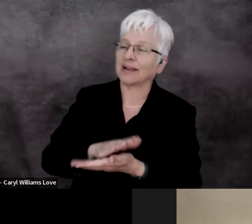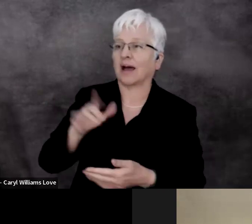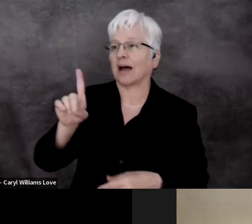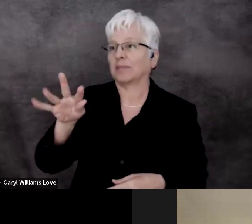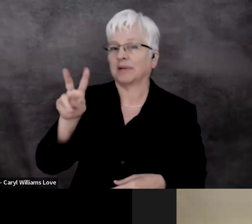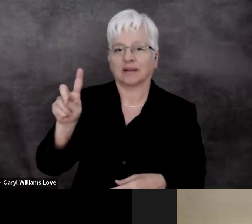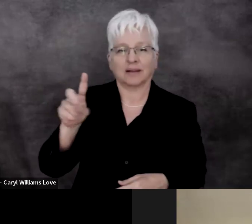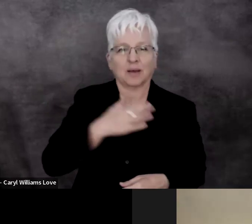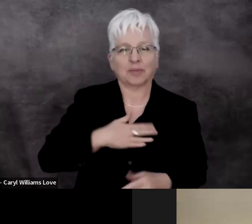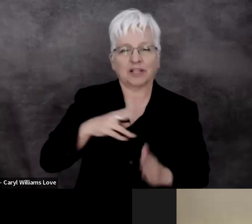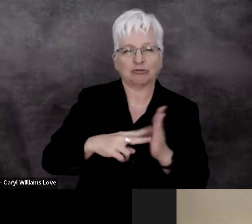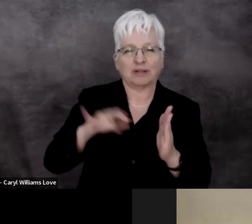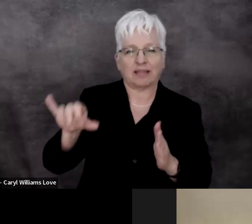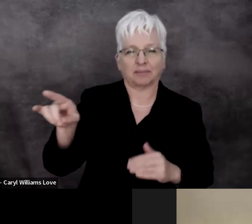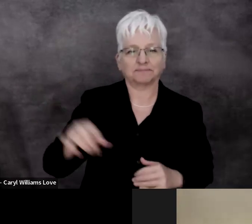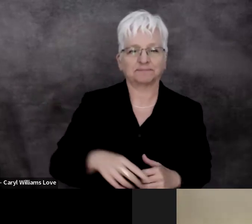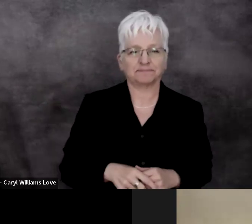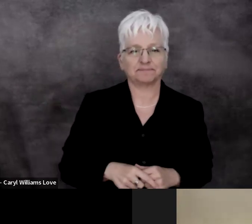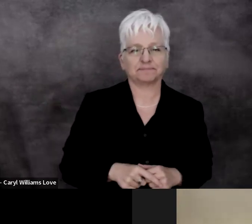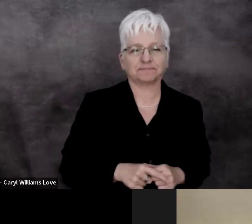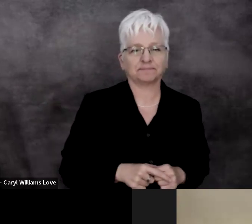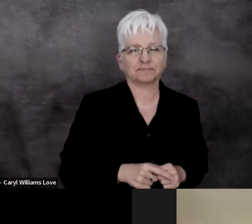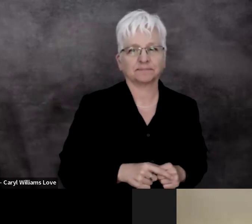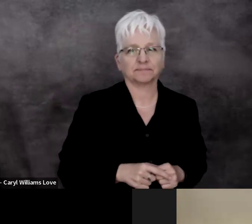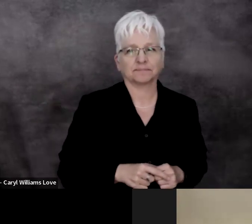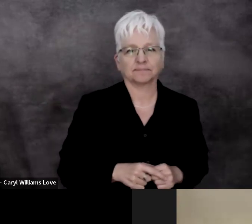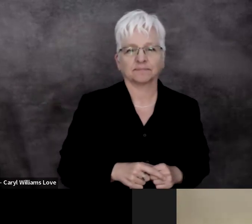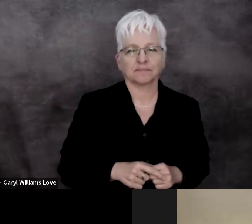Please read that right there. So we're gonna do,